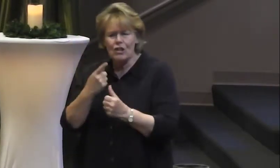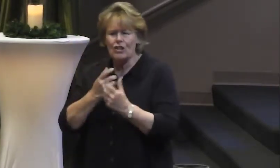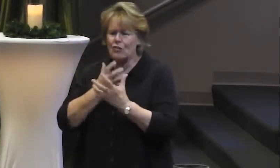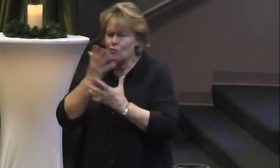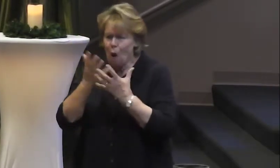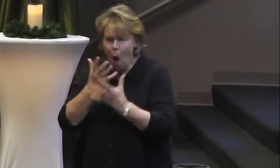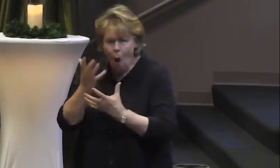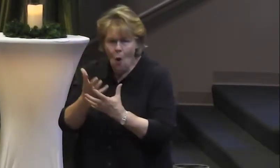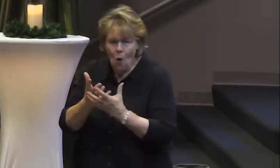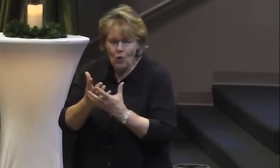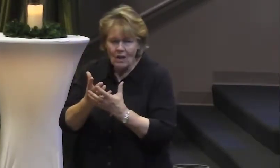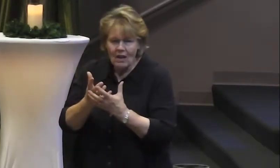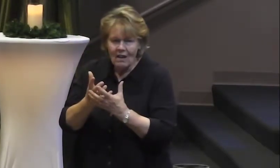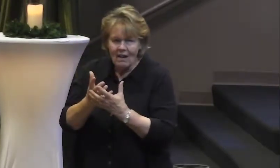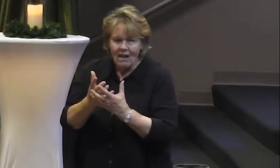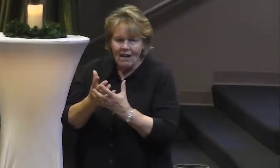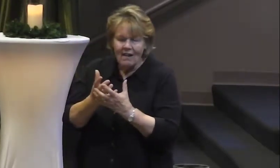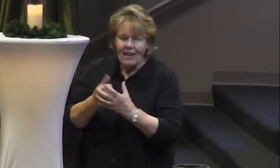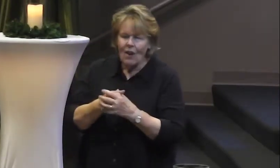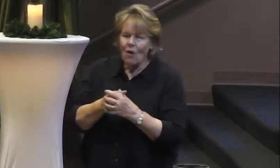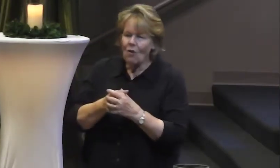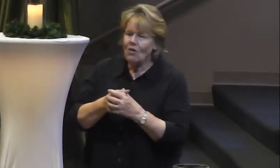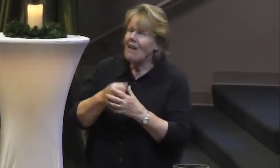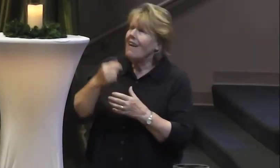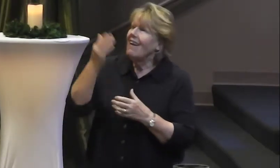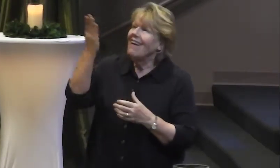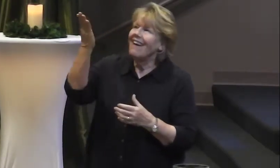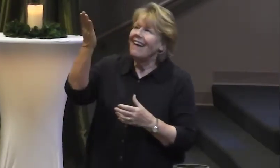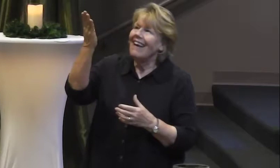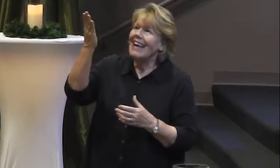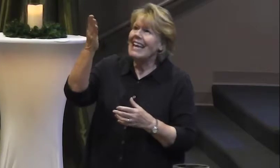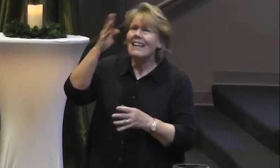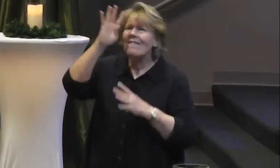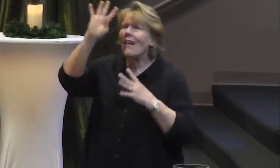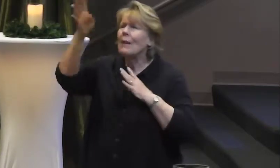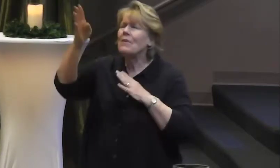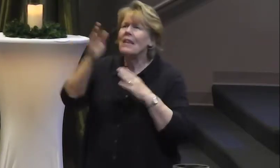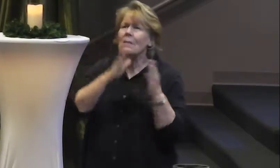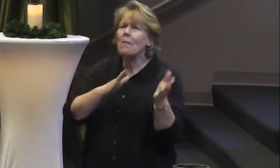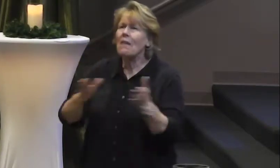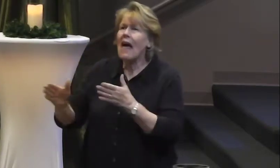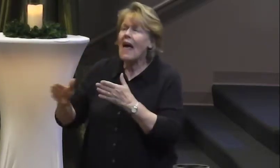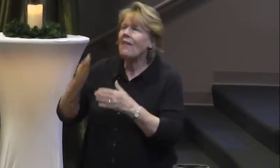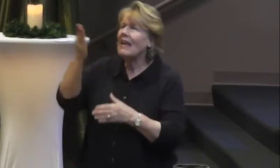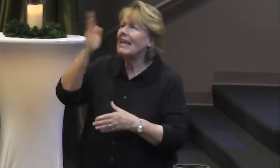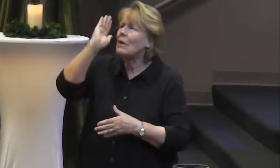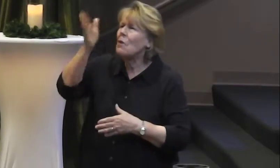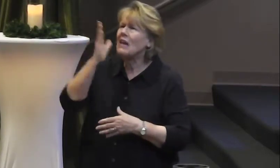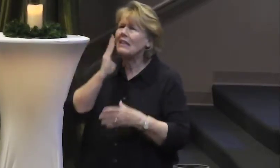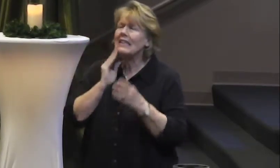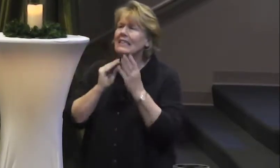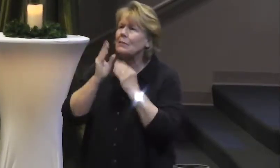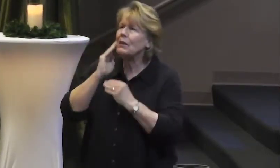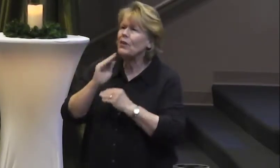to be a hell for him. He comes up with this plan out of his love for the world he knows